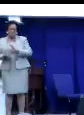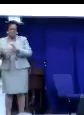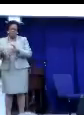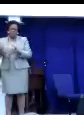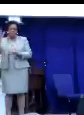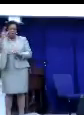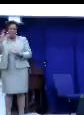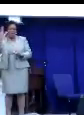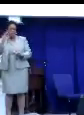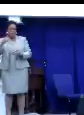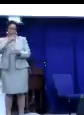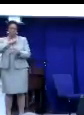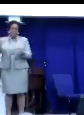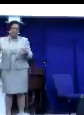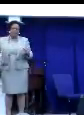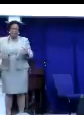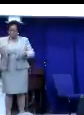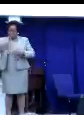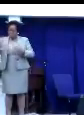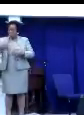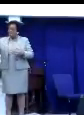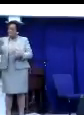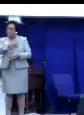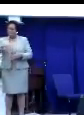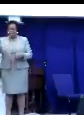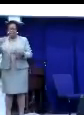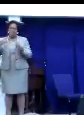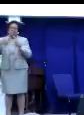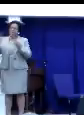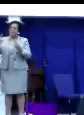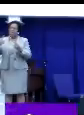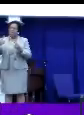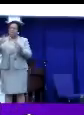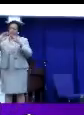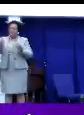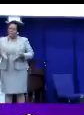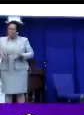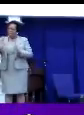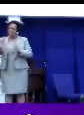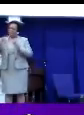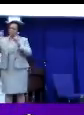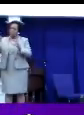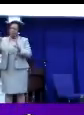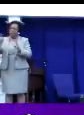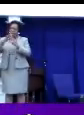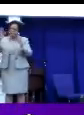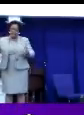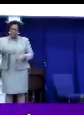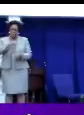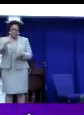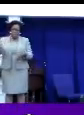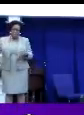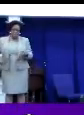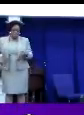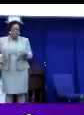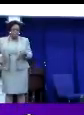in his life, David said, I was glad when they said unto me, let us go into the house of the Lord. Hey, our feet